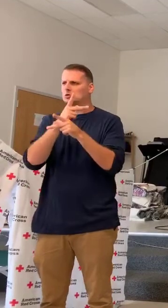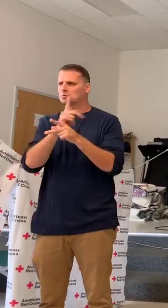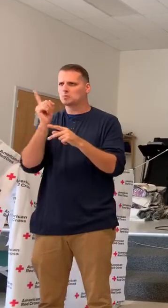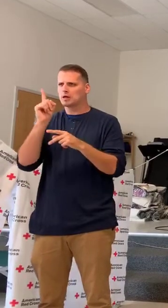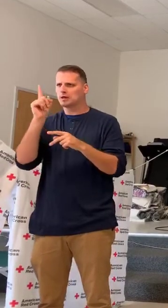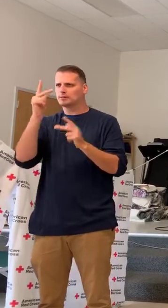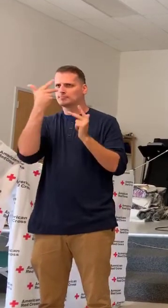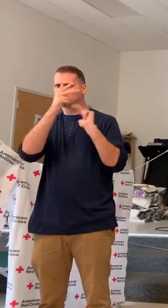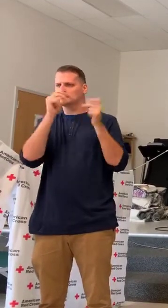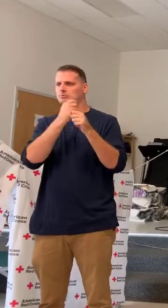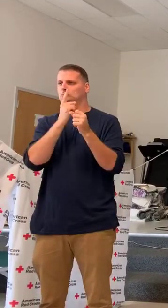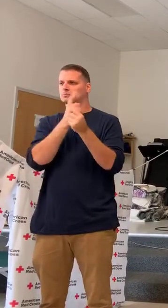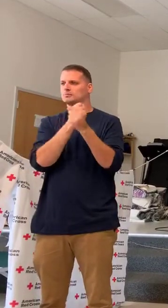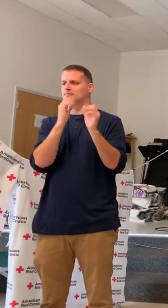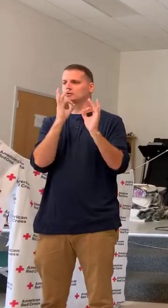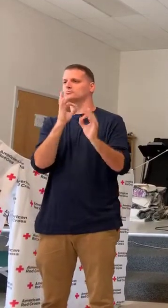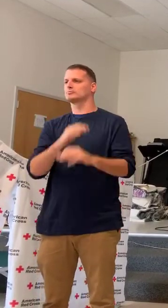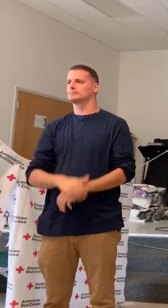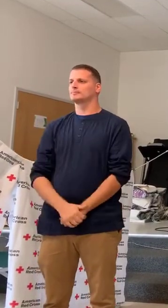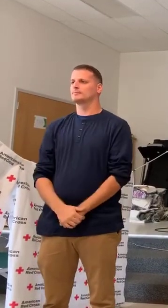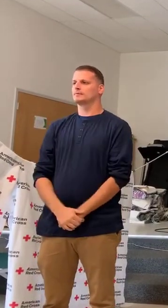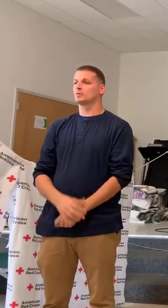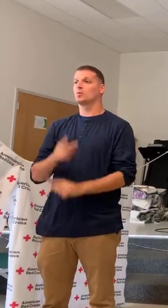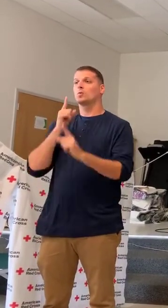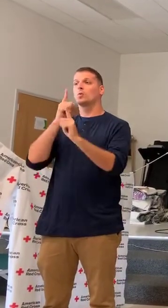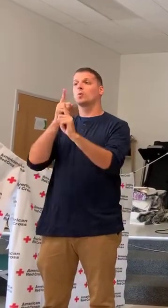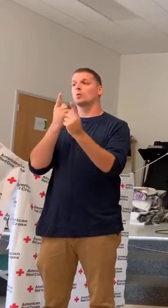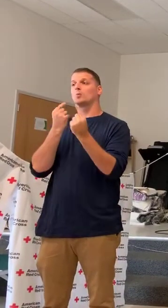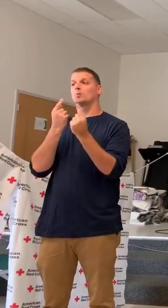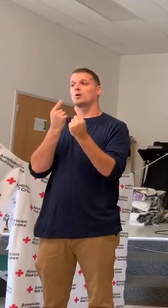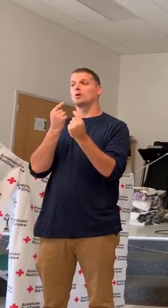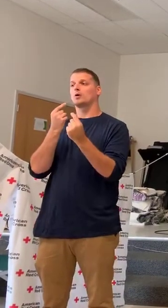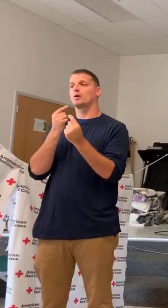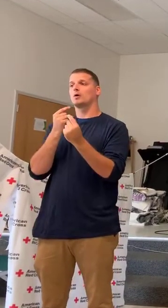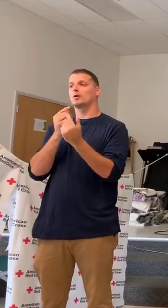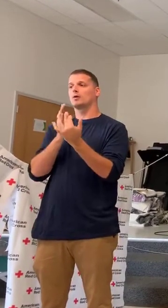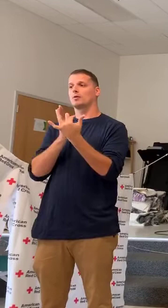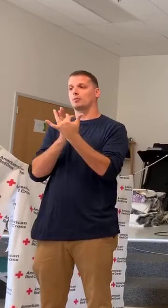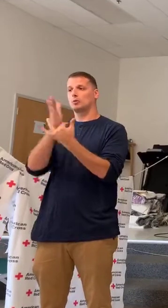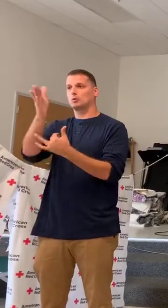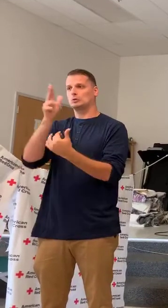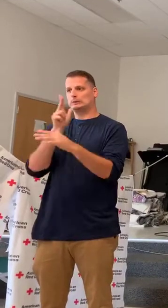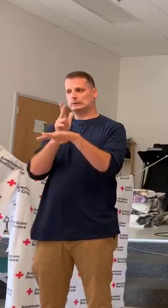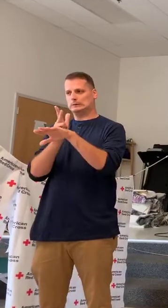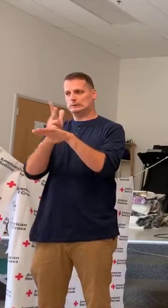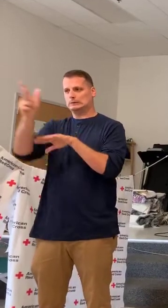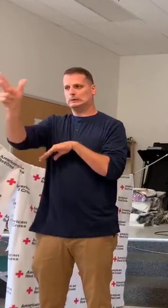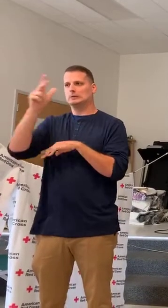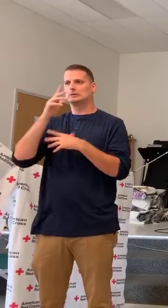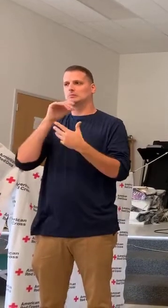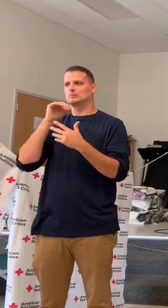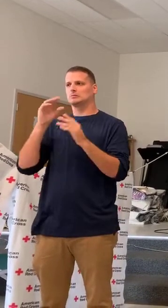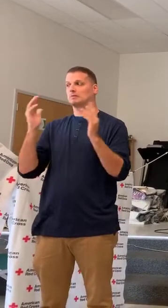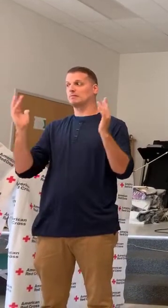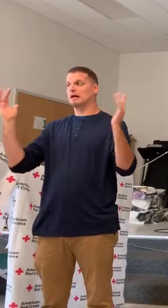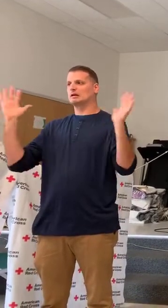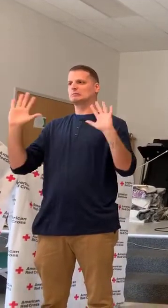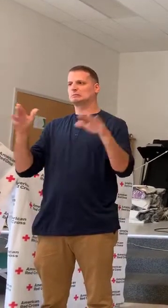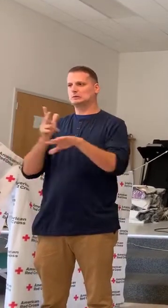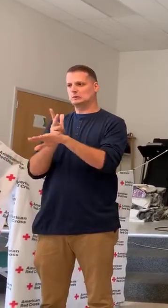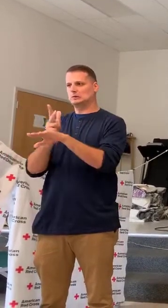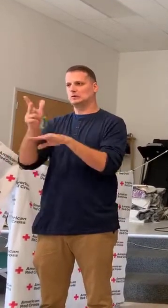the intent is to get them through the fire area without having to stop in that smoky condition. And they'll have more information on that